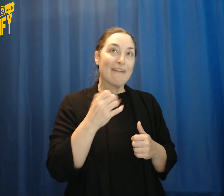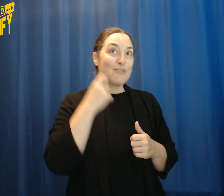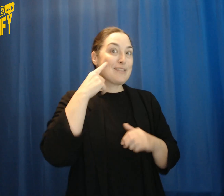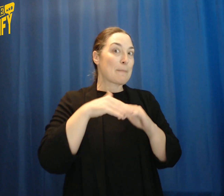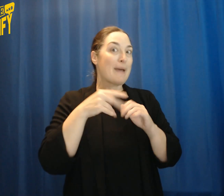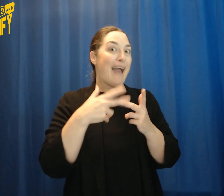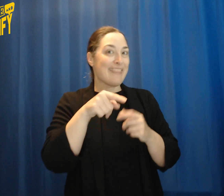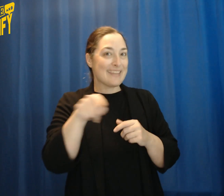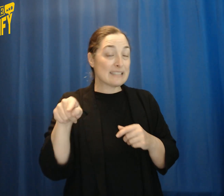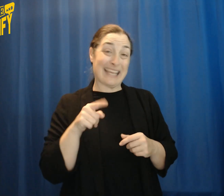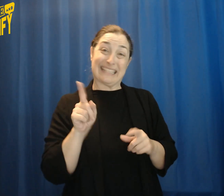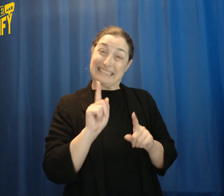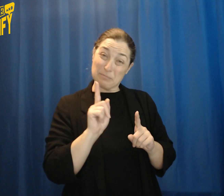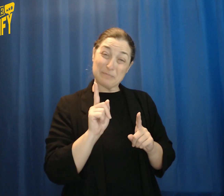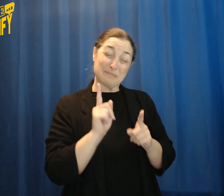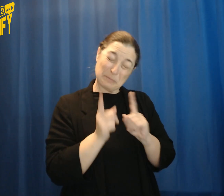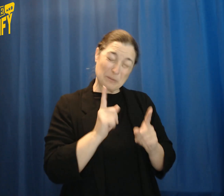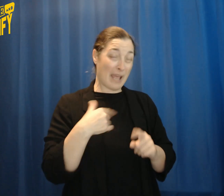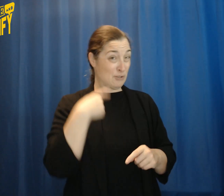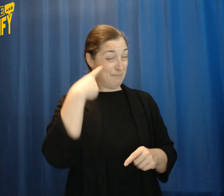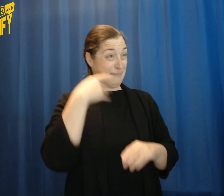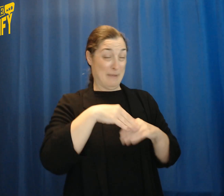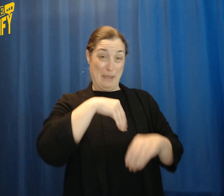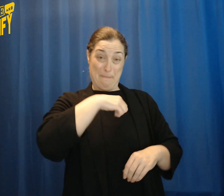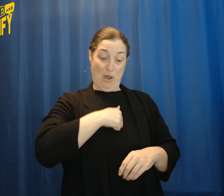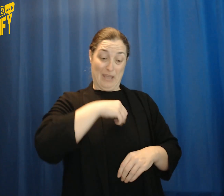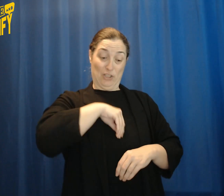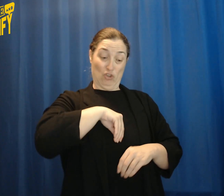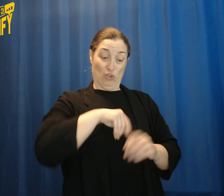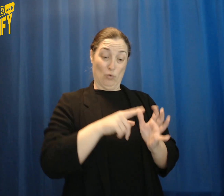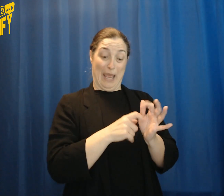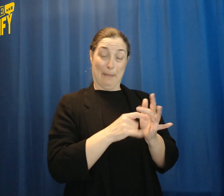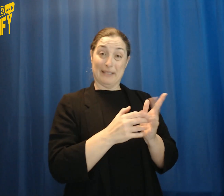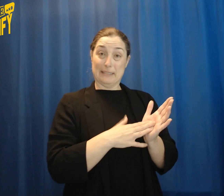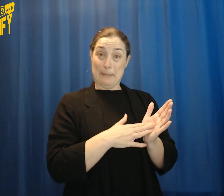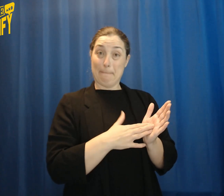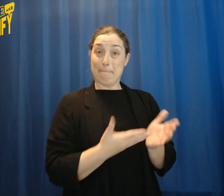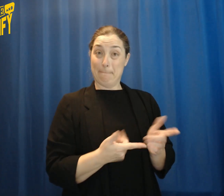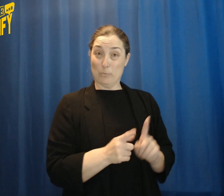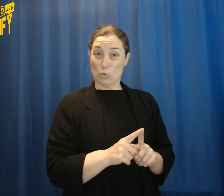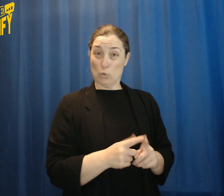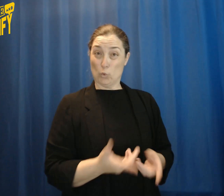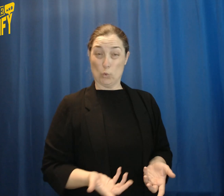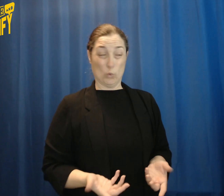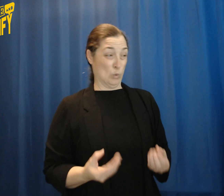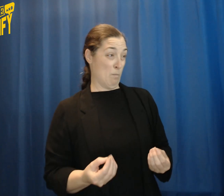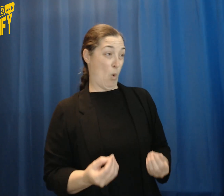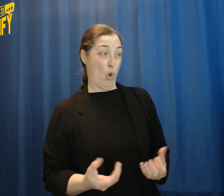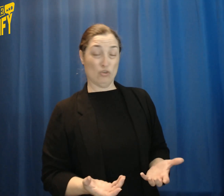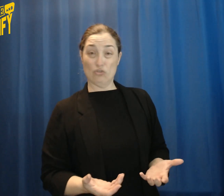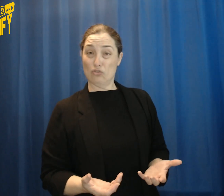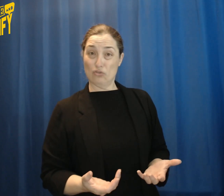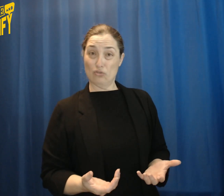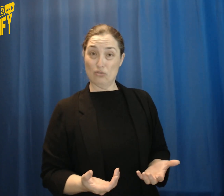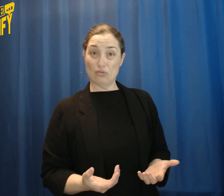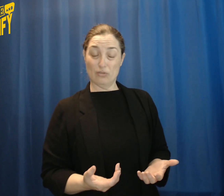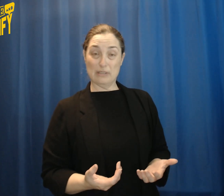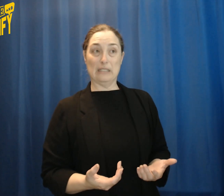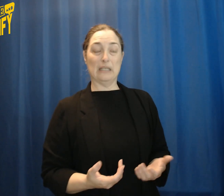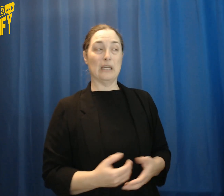internalised ableism, and I'm like, get up there. What's wrong with you? You can do that. But, of course,